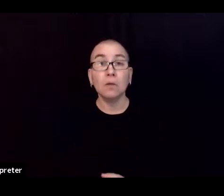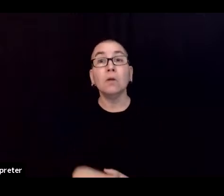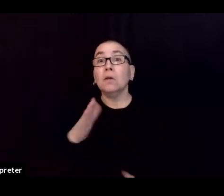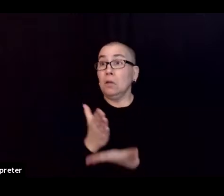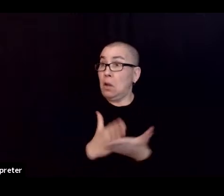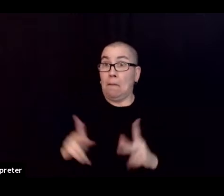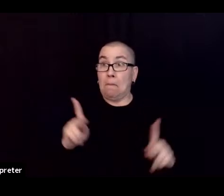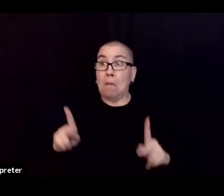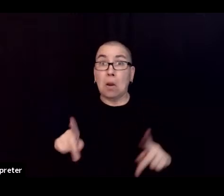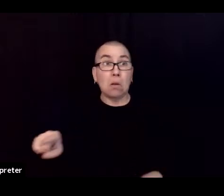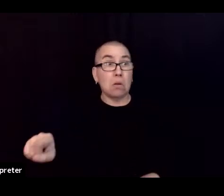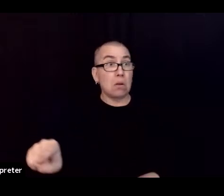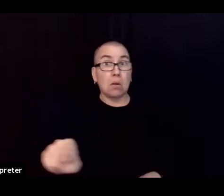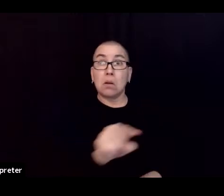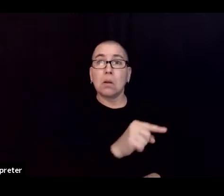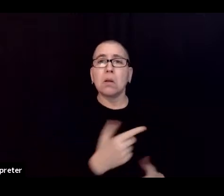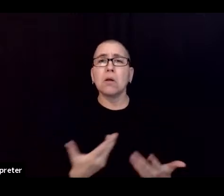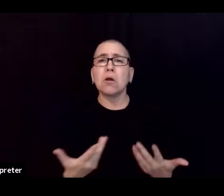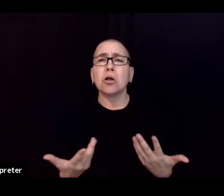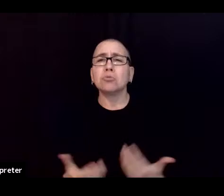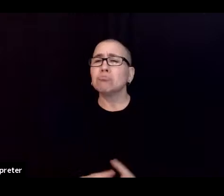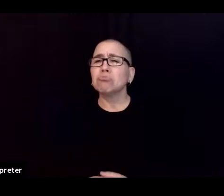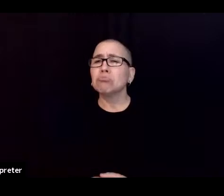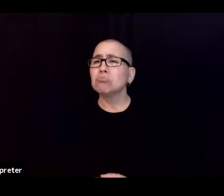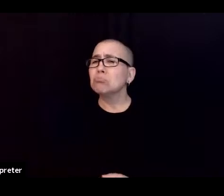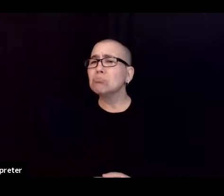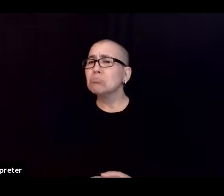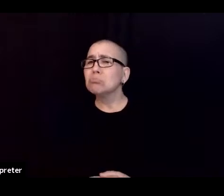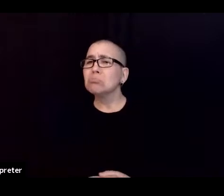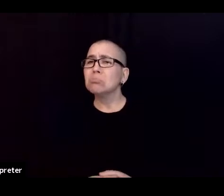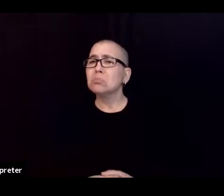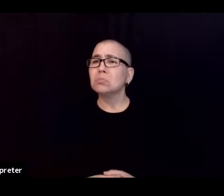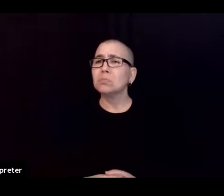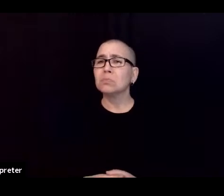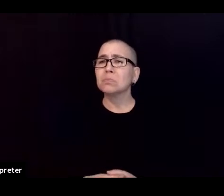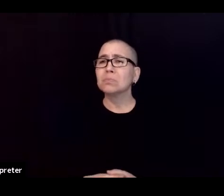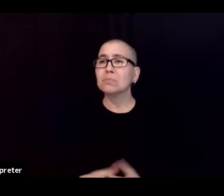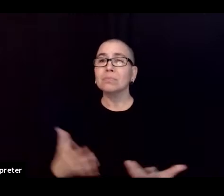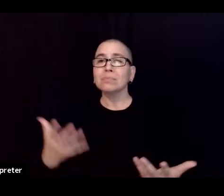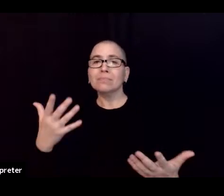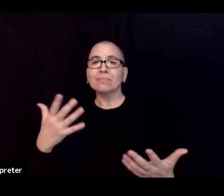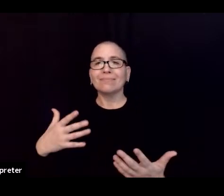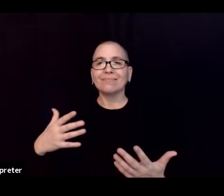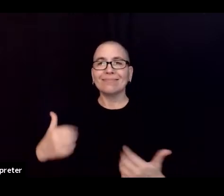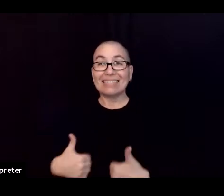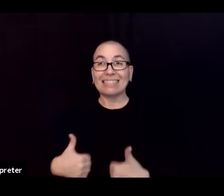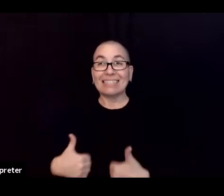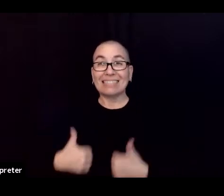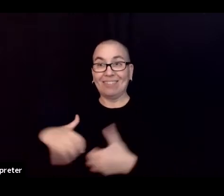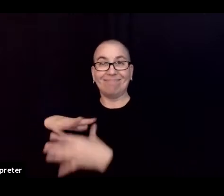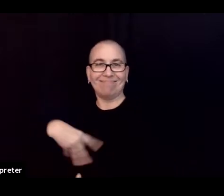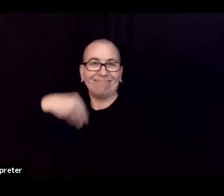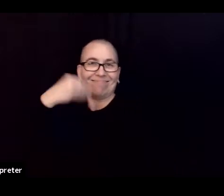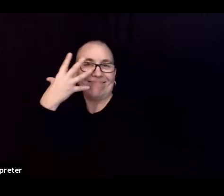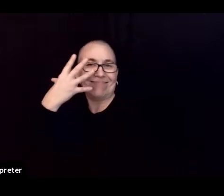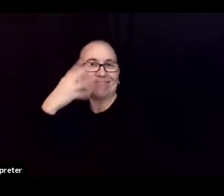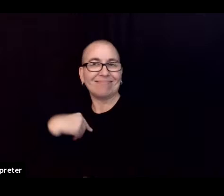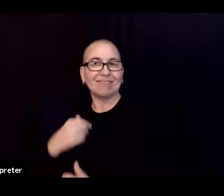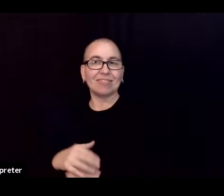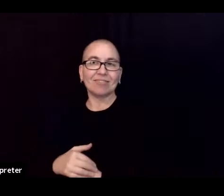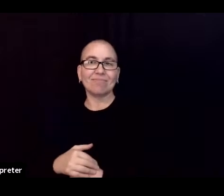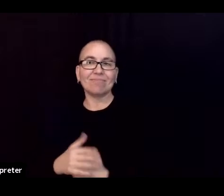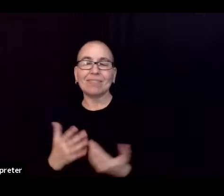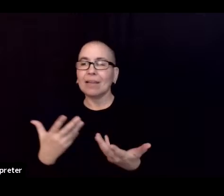state, snowbirds and things like that. And while we do have reciprocity for data sharing with partners like North Dakota and